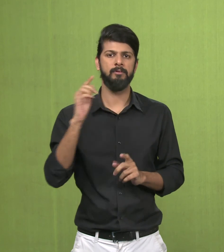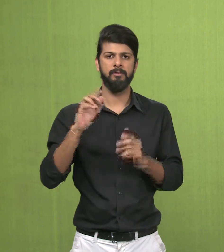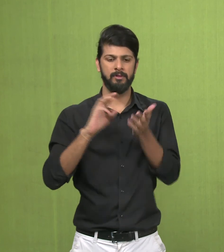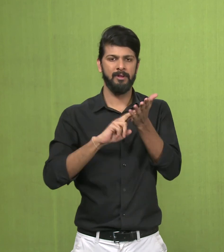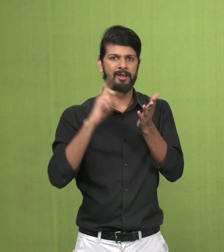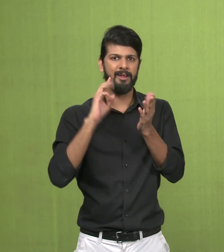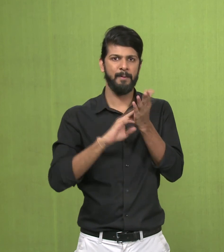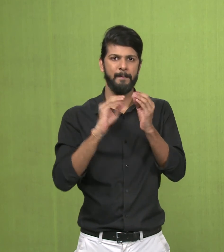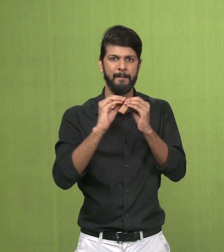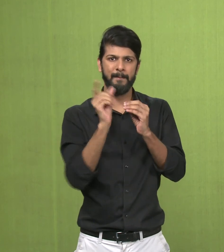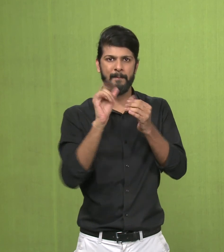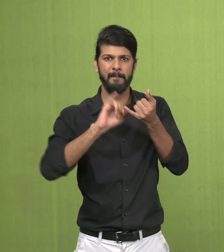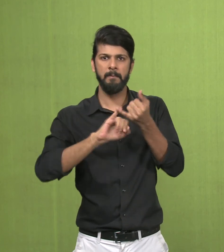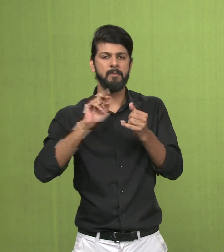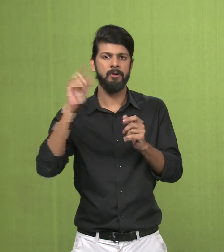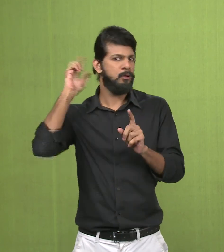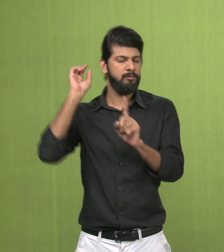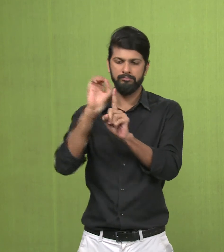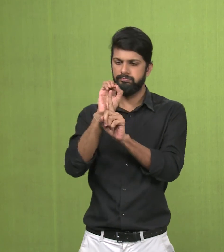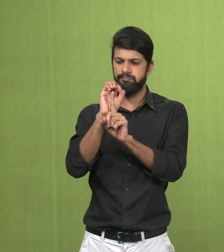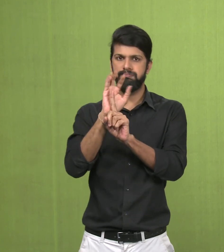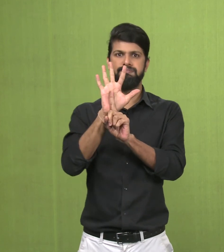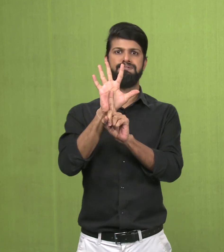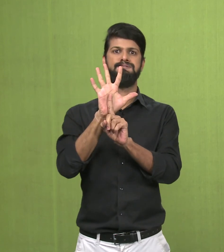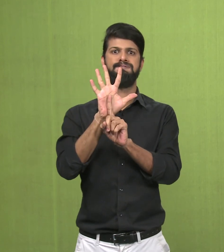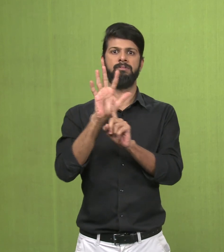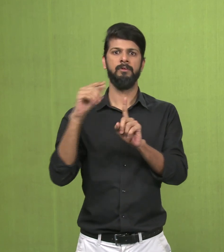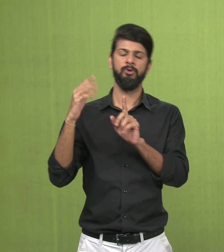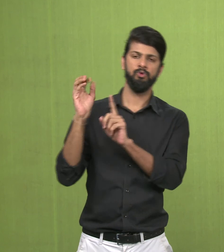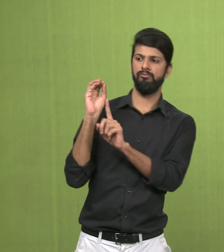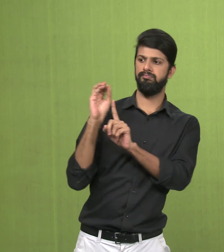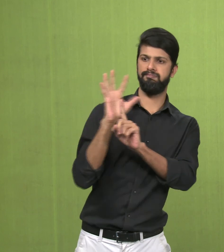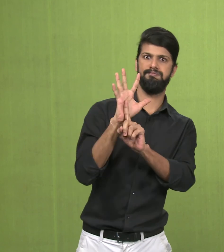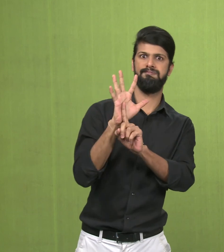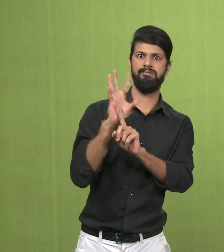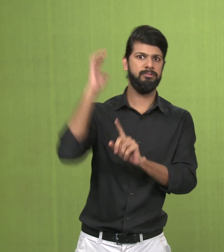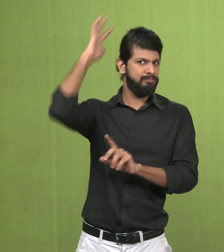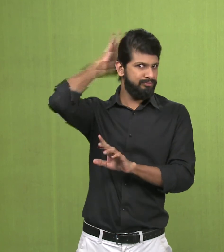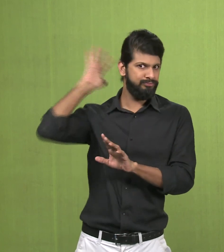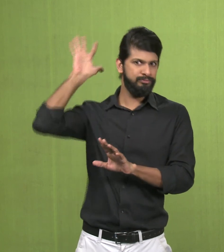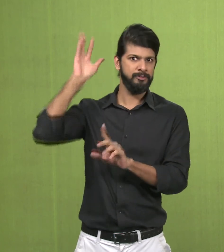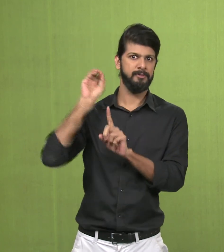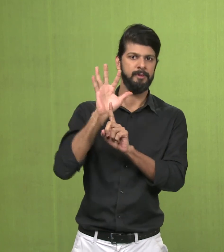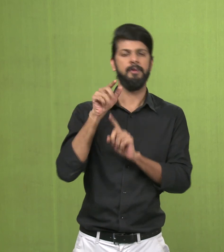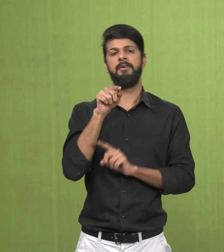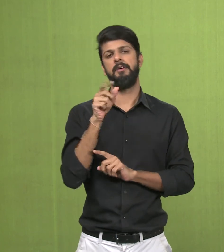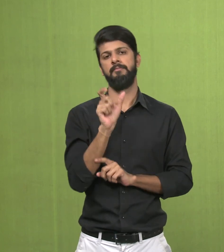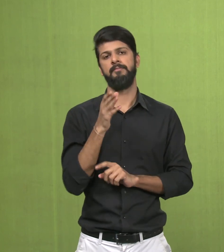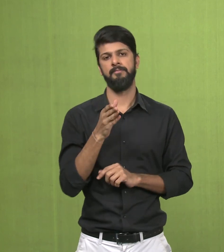Nimbus is the sign of enlightenment or awakening, which was found behind